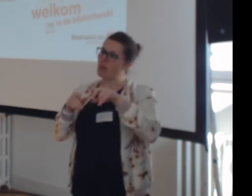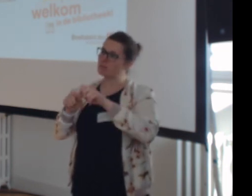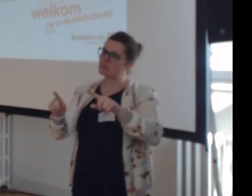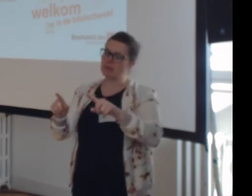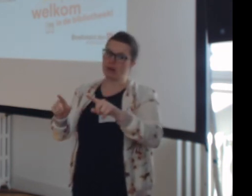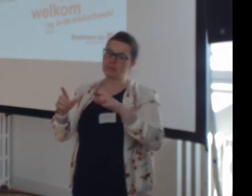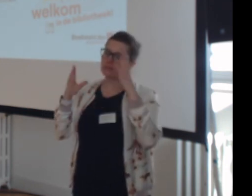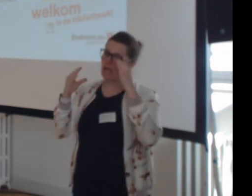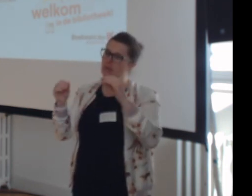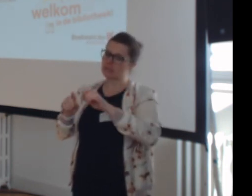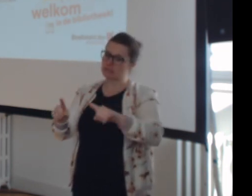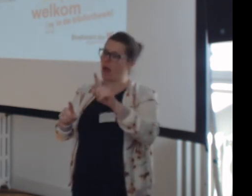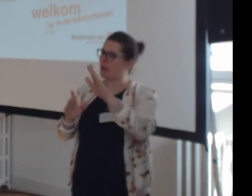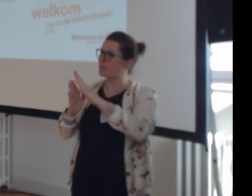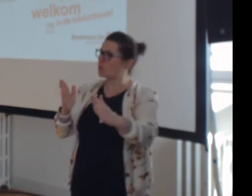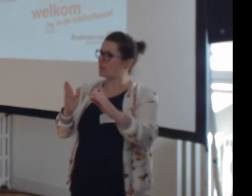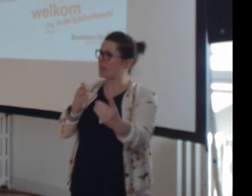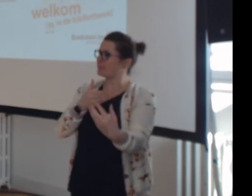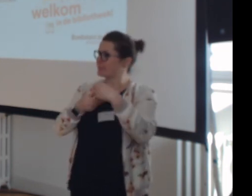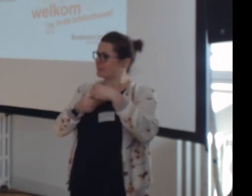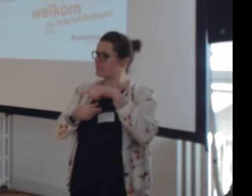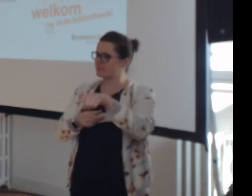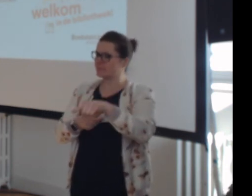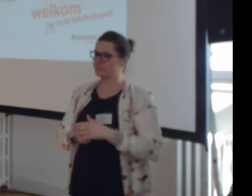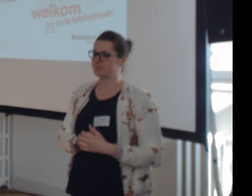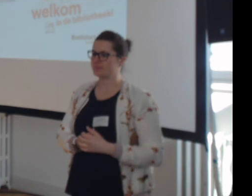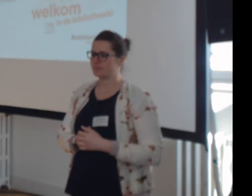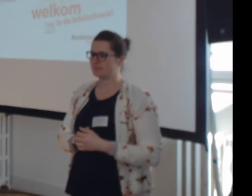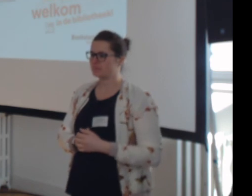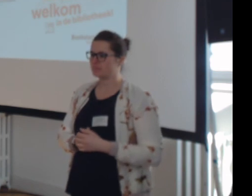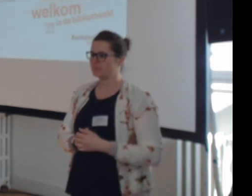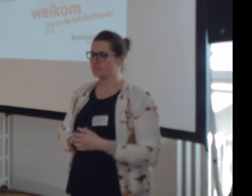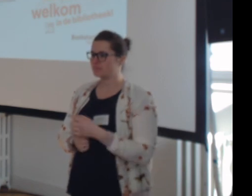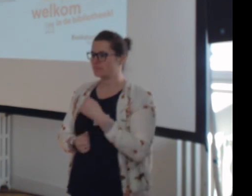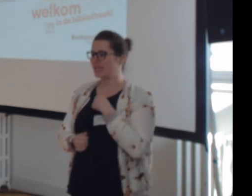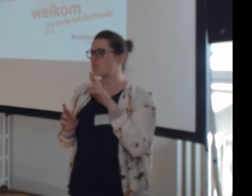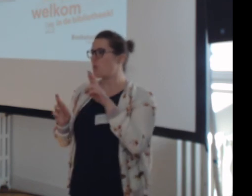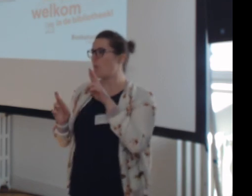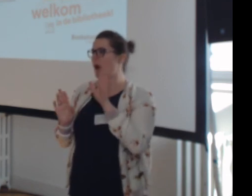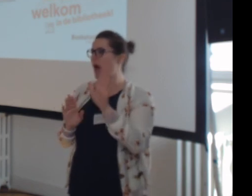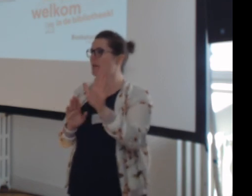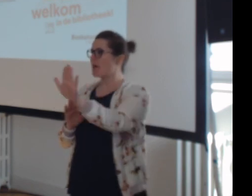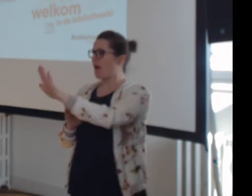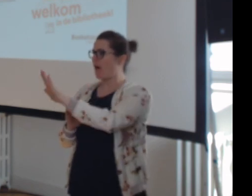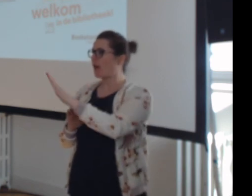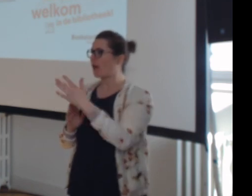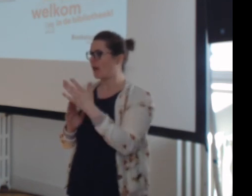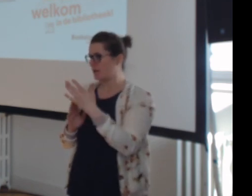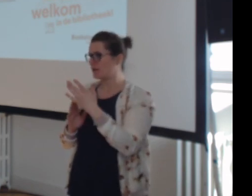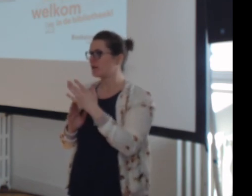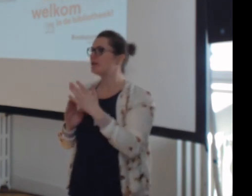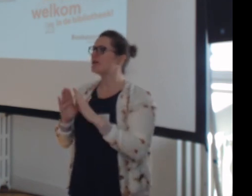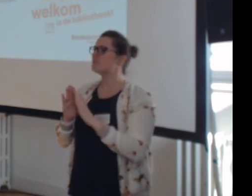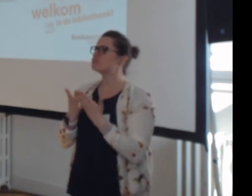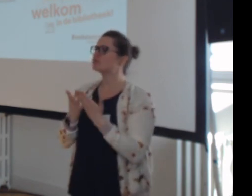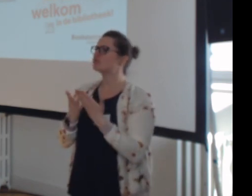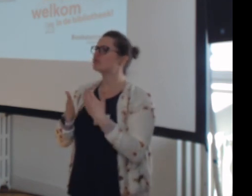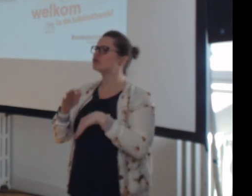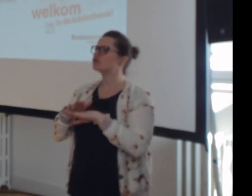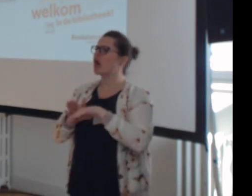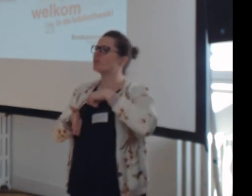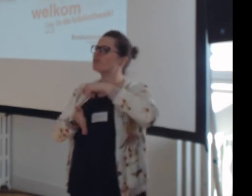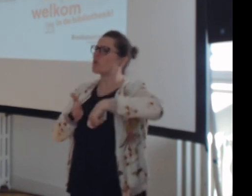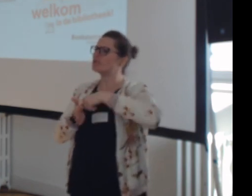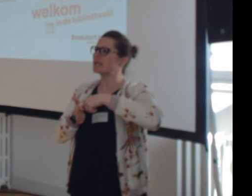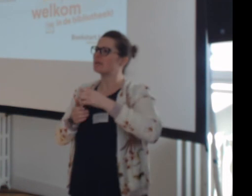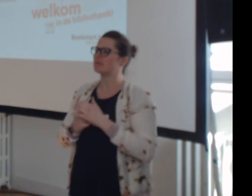First one, known to, well, I would say, I would hope to all of you, a Bookstart project.